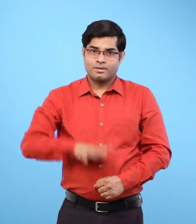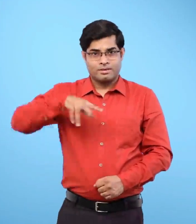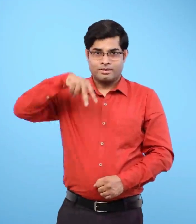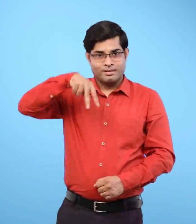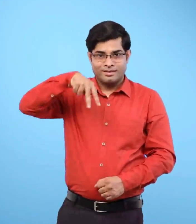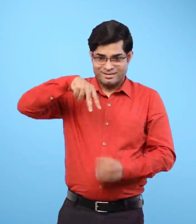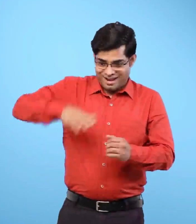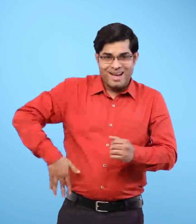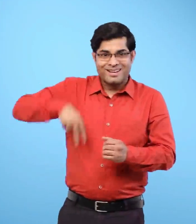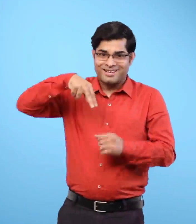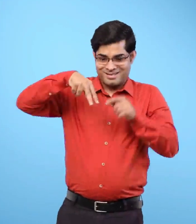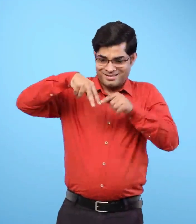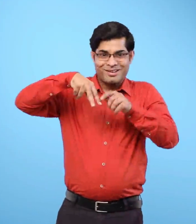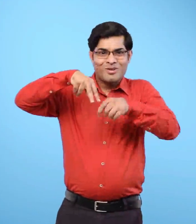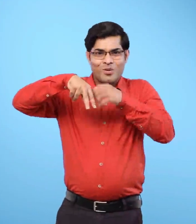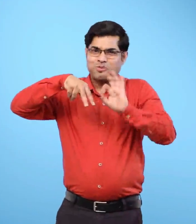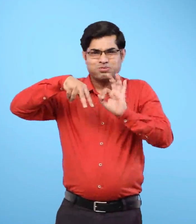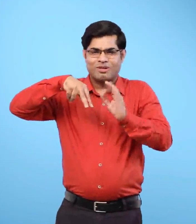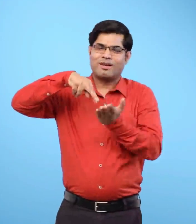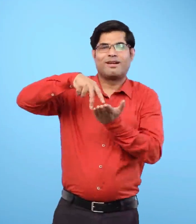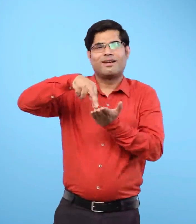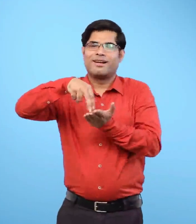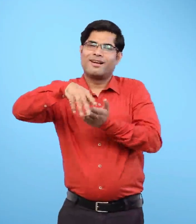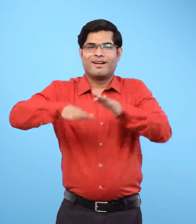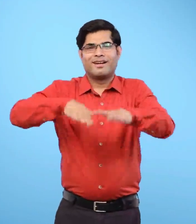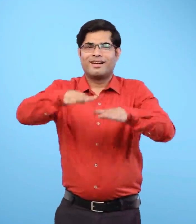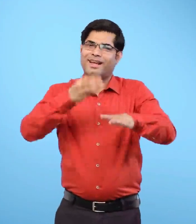Name 1 month when you can easily walk barefoot.